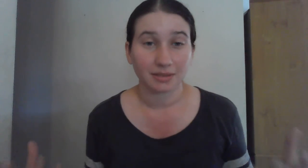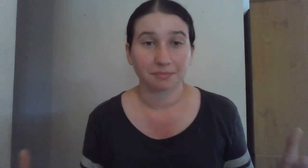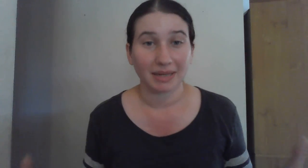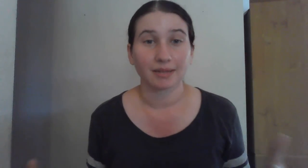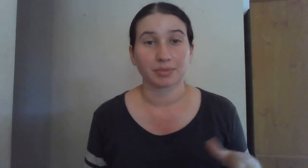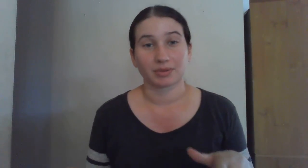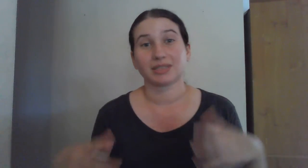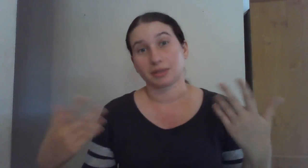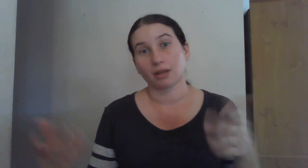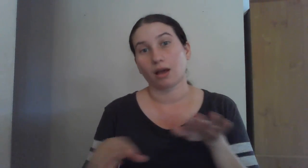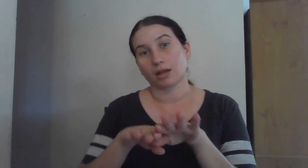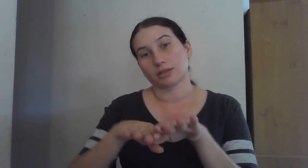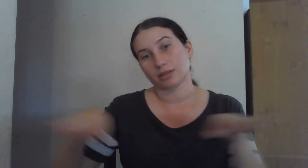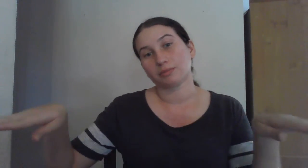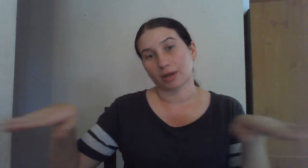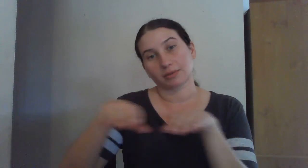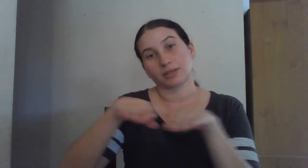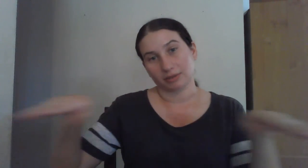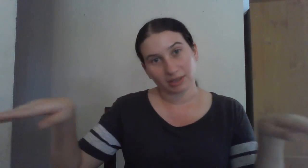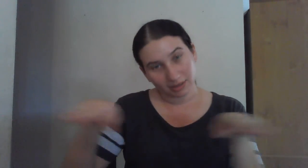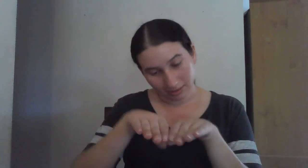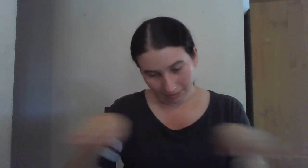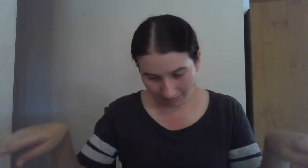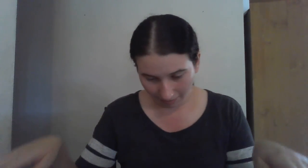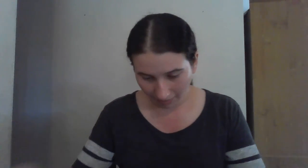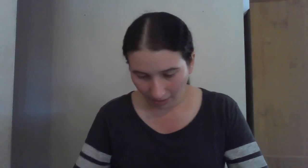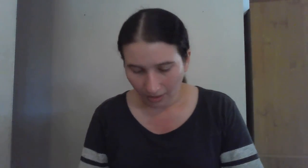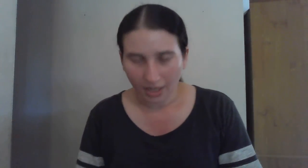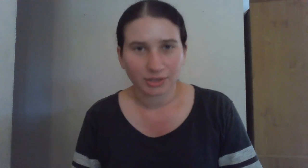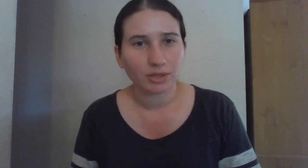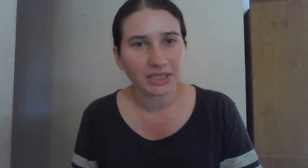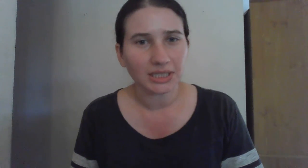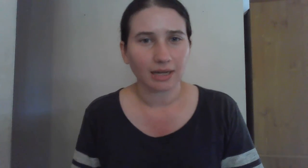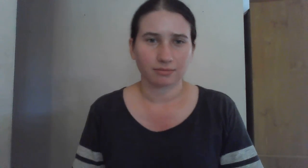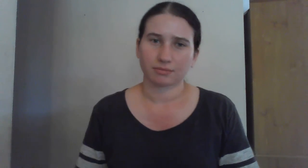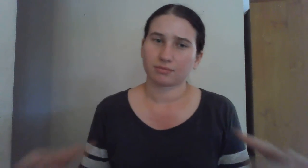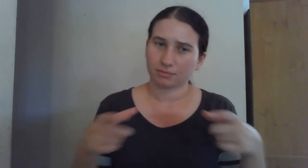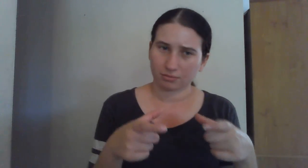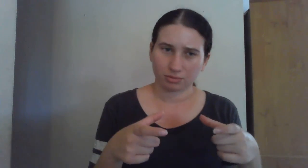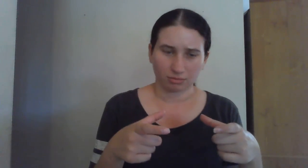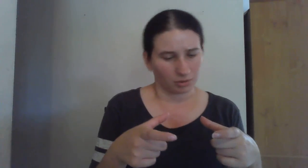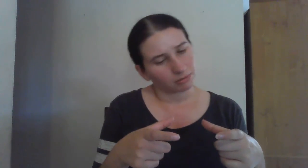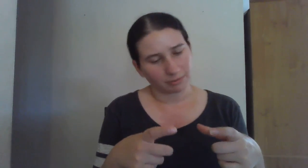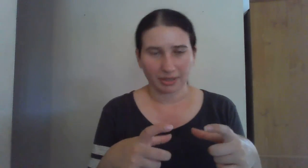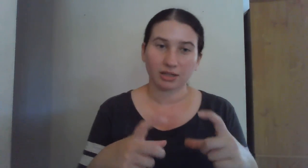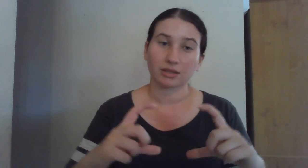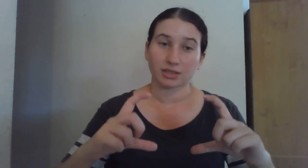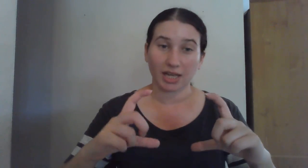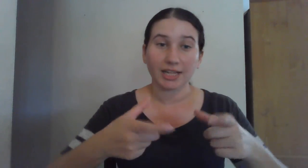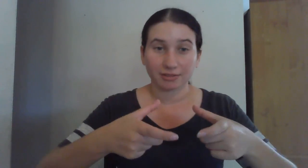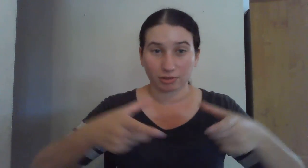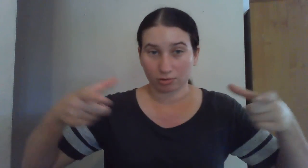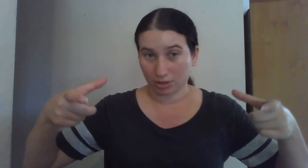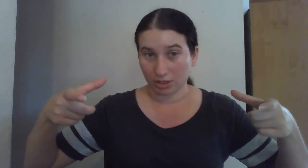of paper and it's long, so you'd probably use this. A tortilla. Depending on the size of the